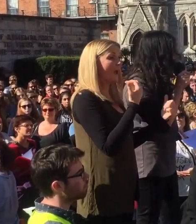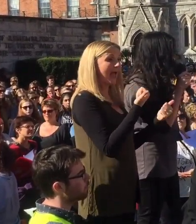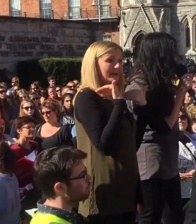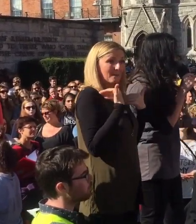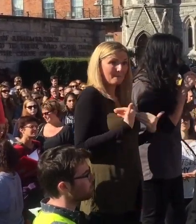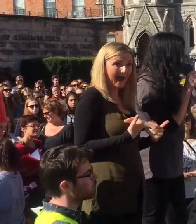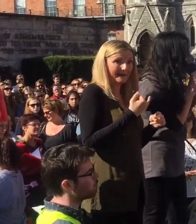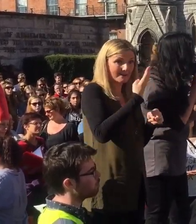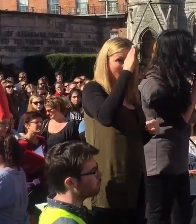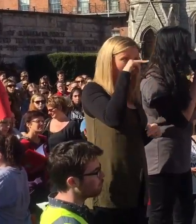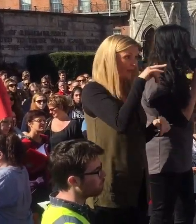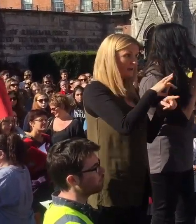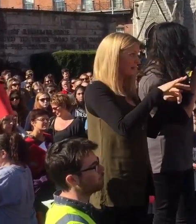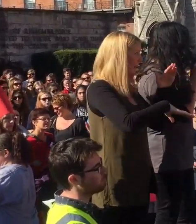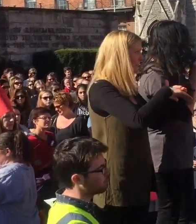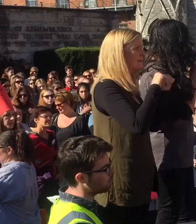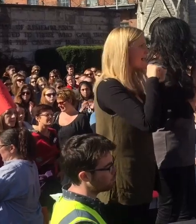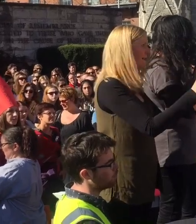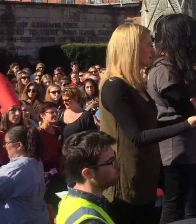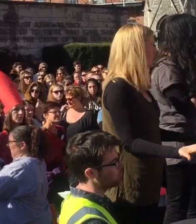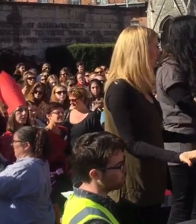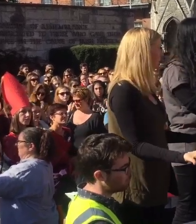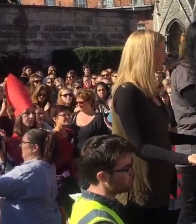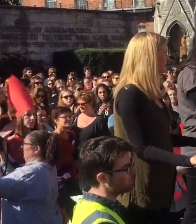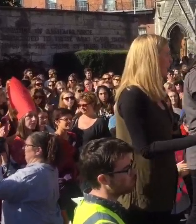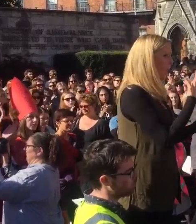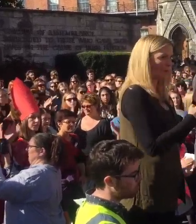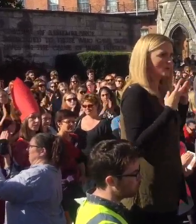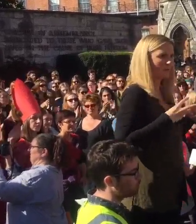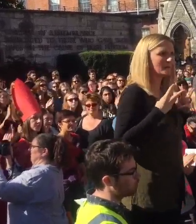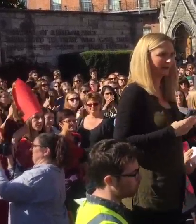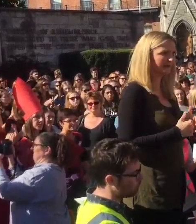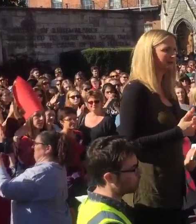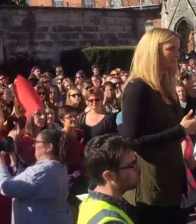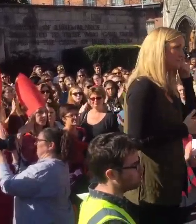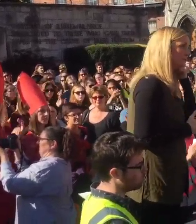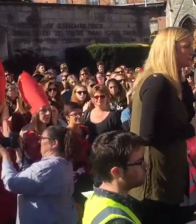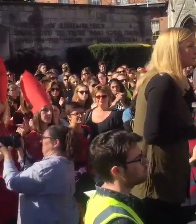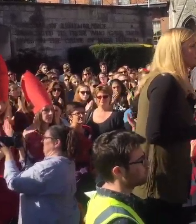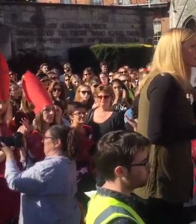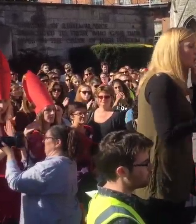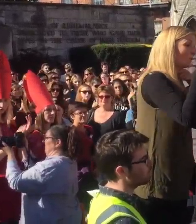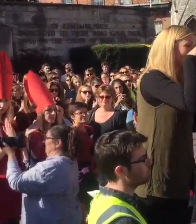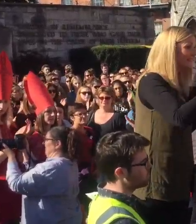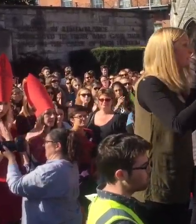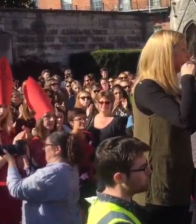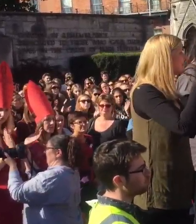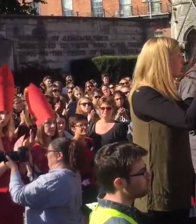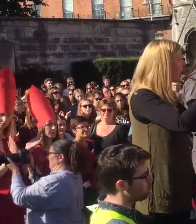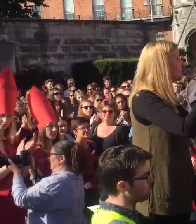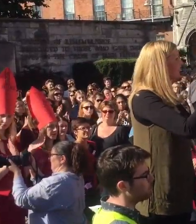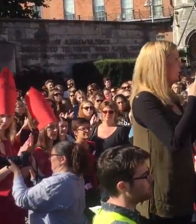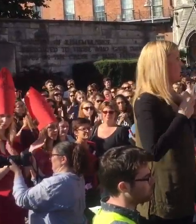this state that it falls within the same realm. This is a challenge for women.